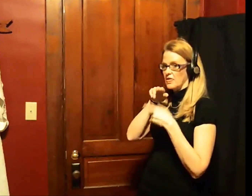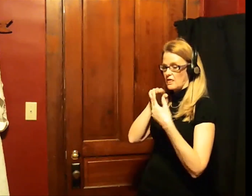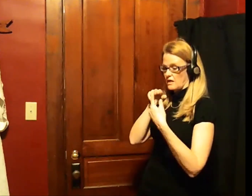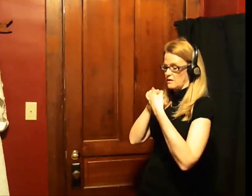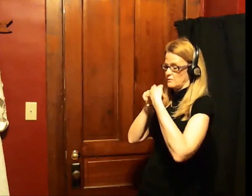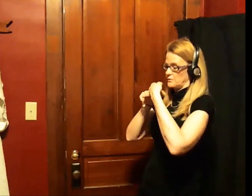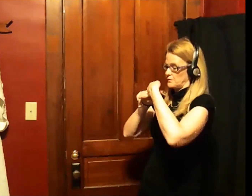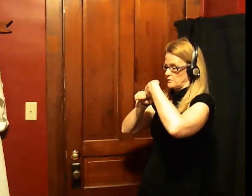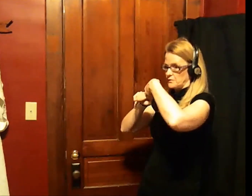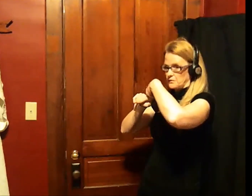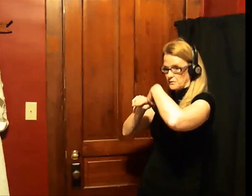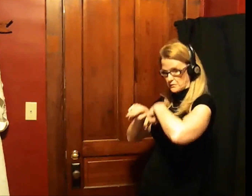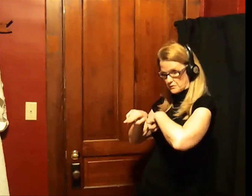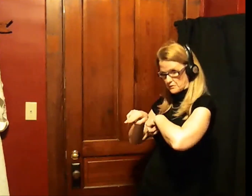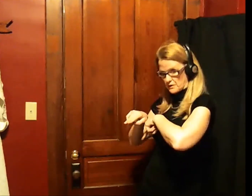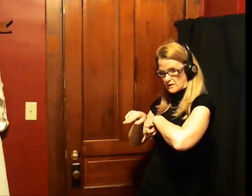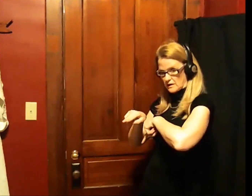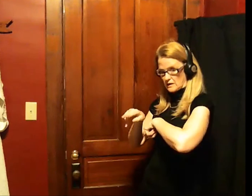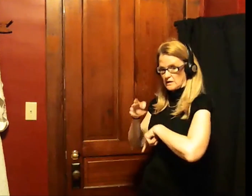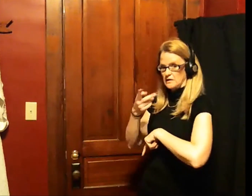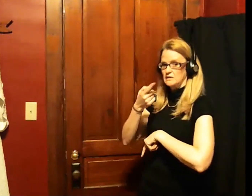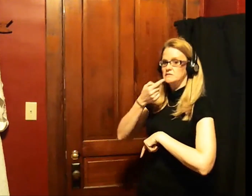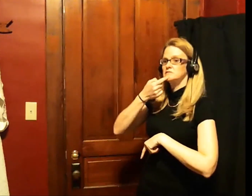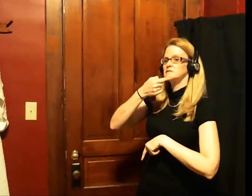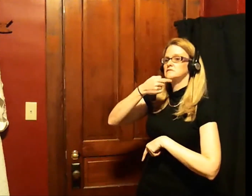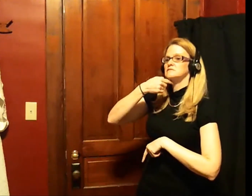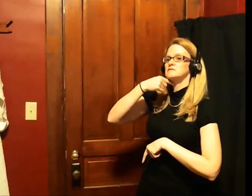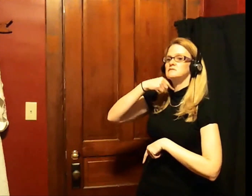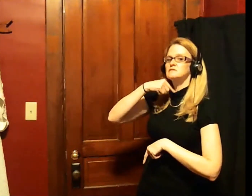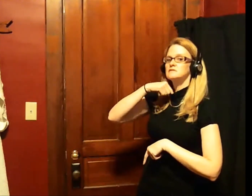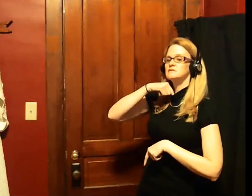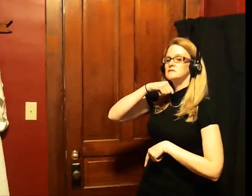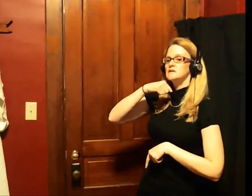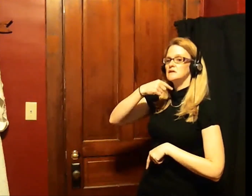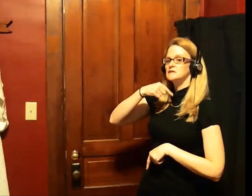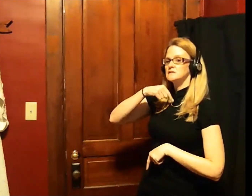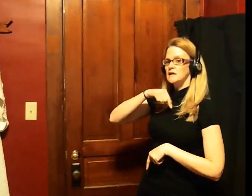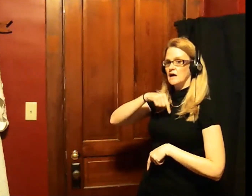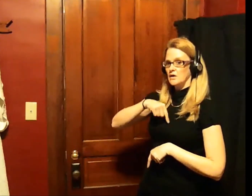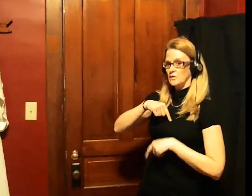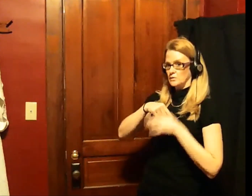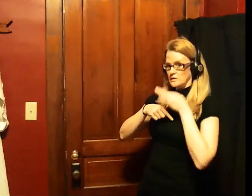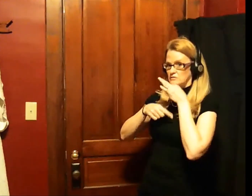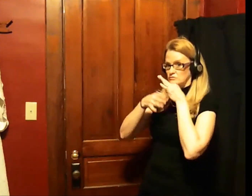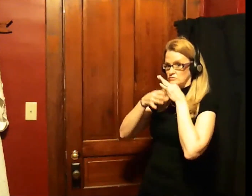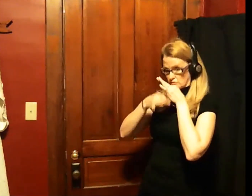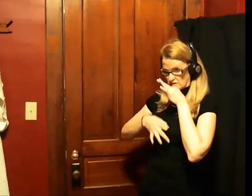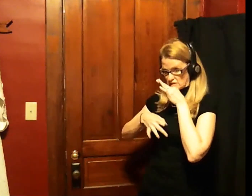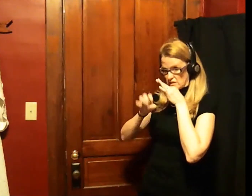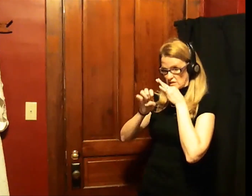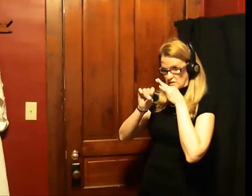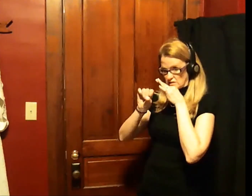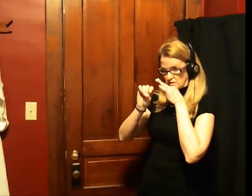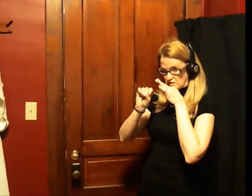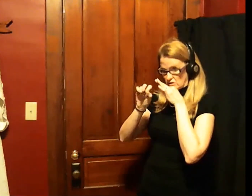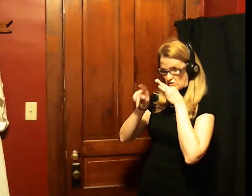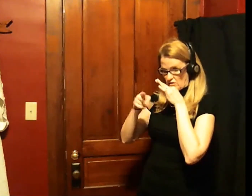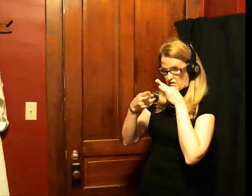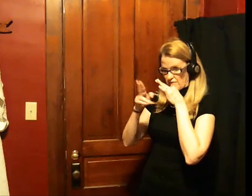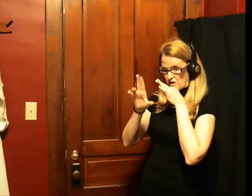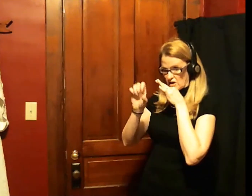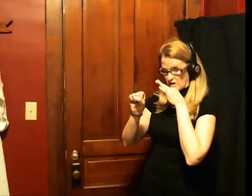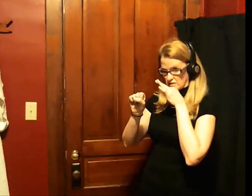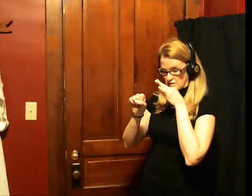across the back of your tongue, and he will insert it down all the way down your